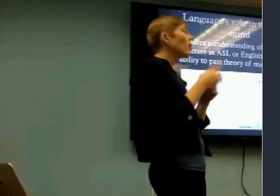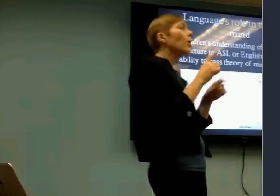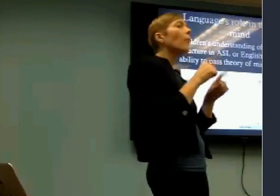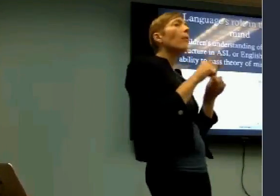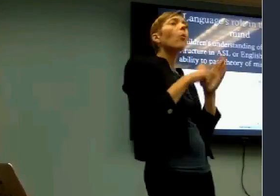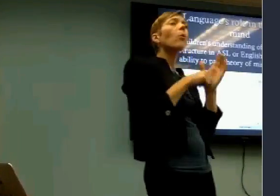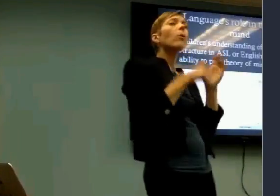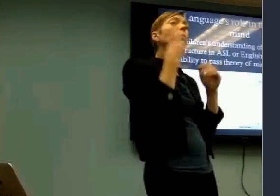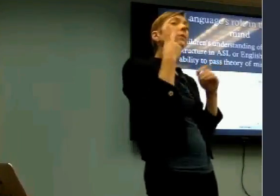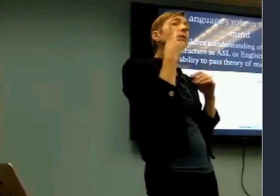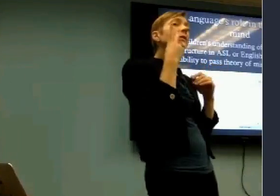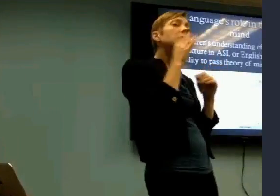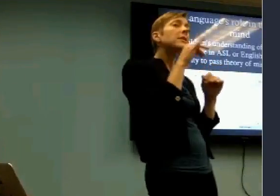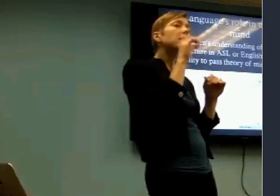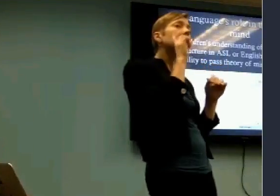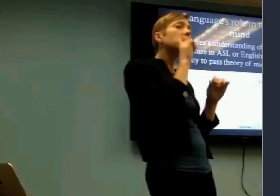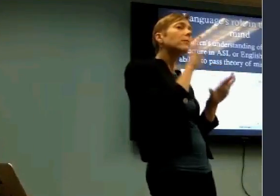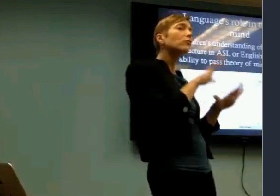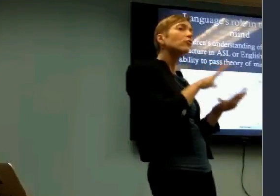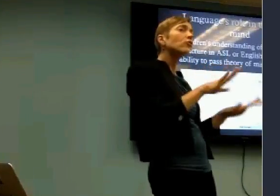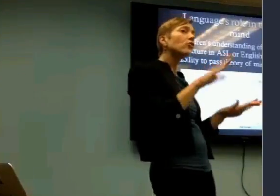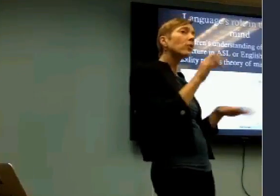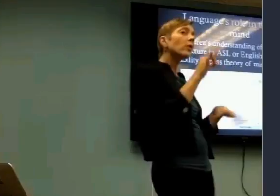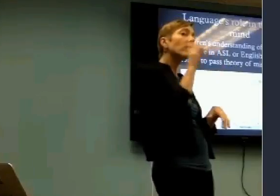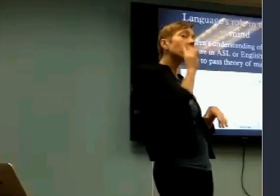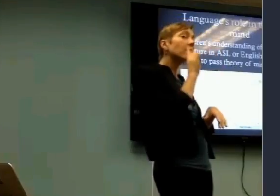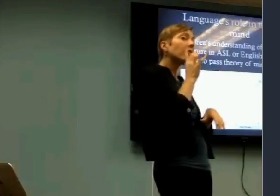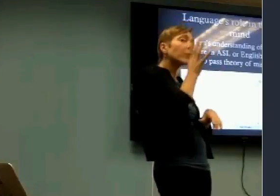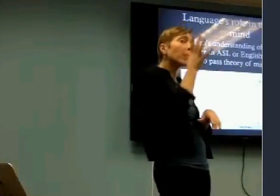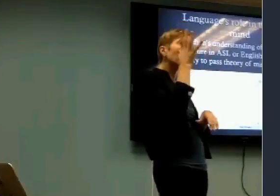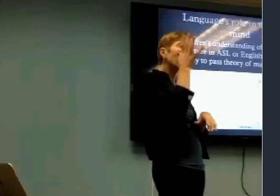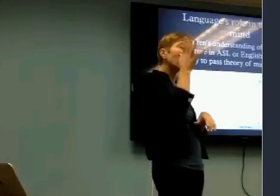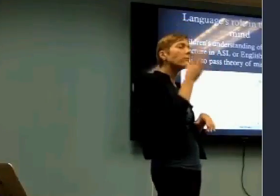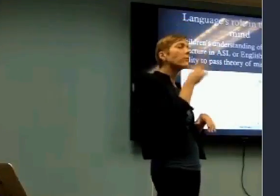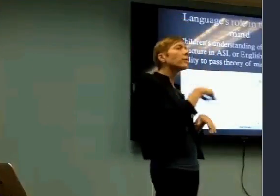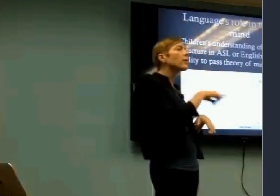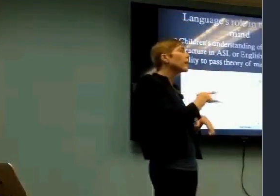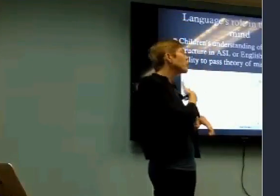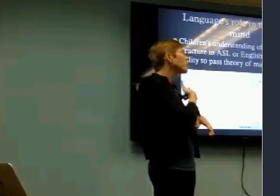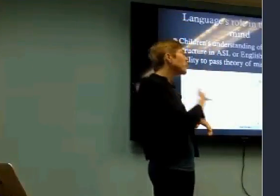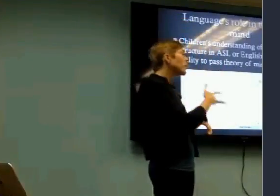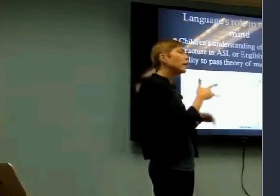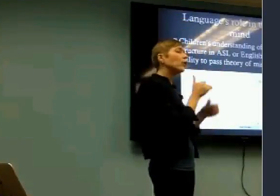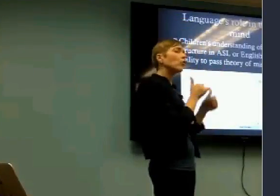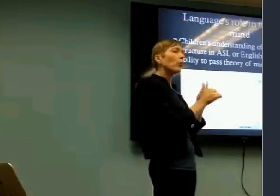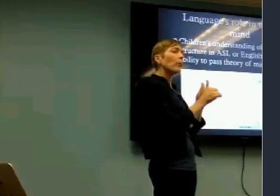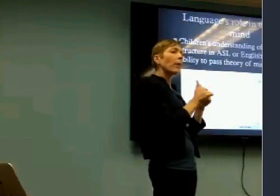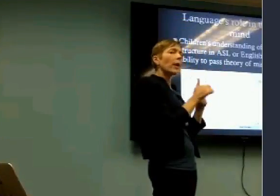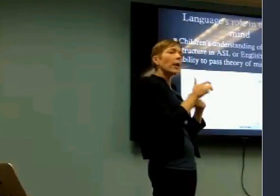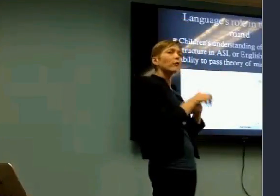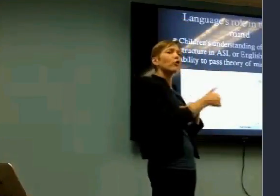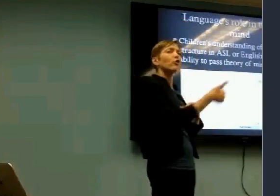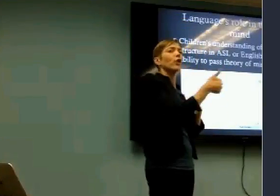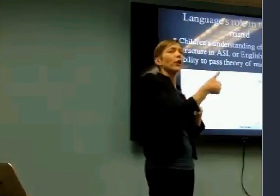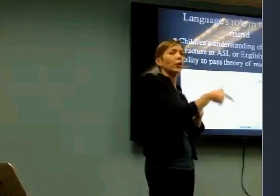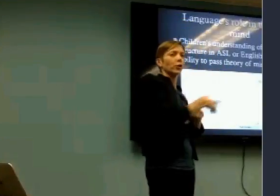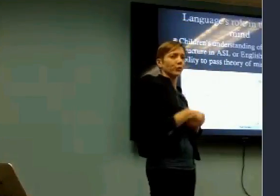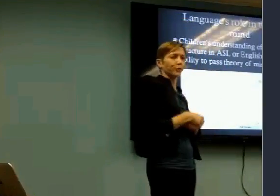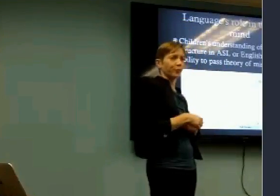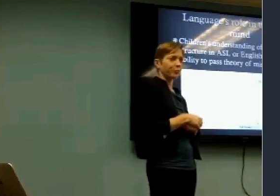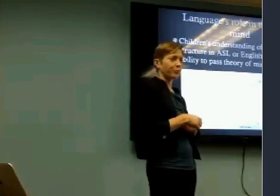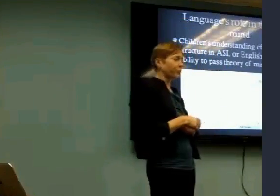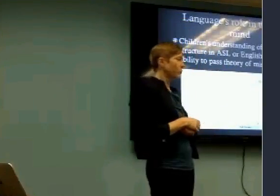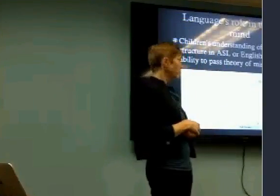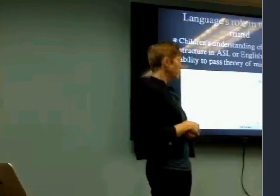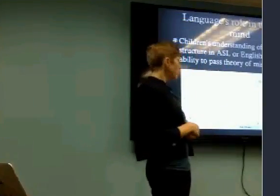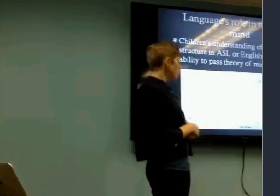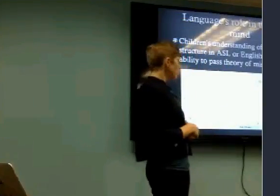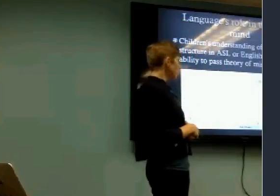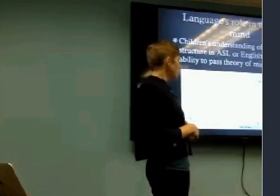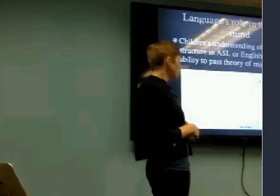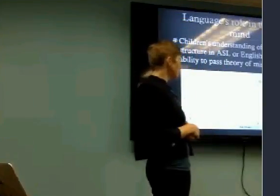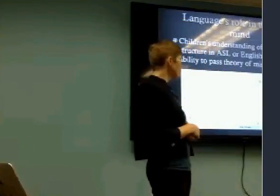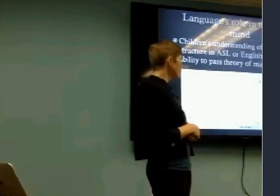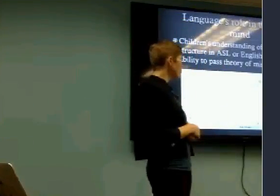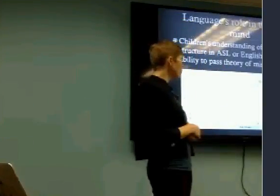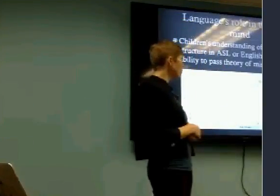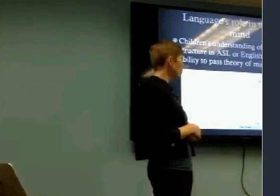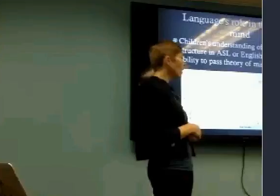pass theory of mind tasks. What we see is that when we have deaf children of deaf parents, those children pass these tasks